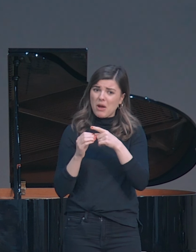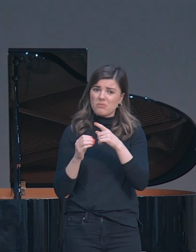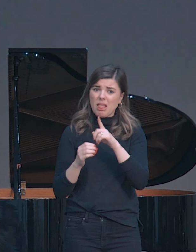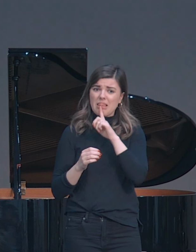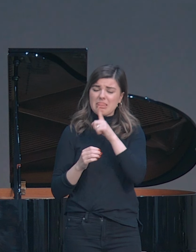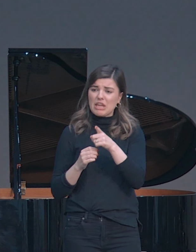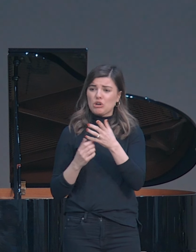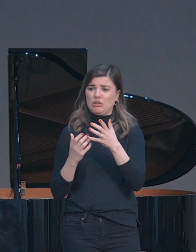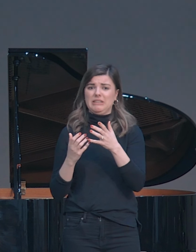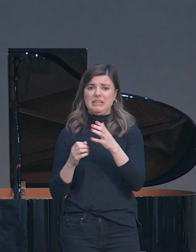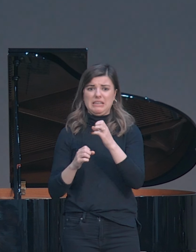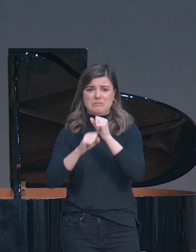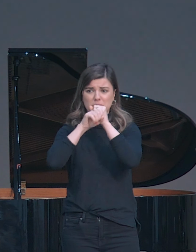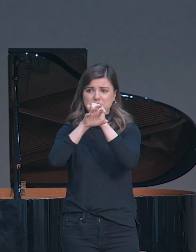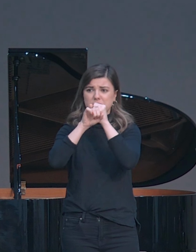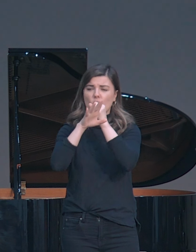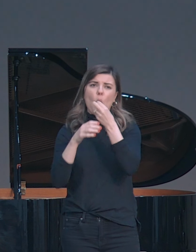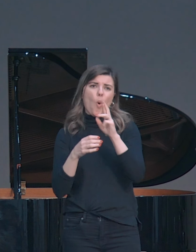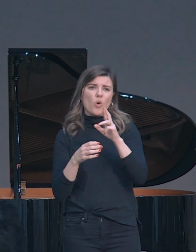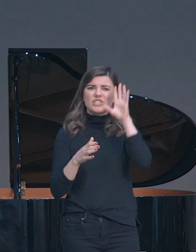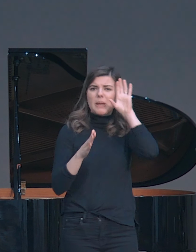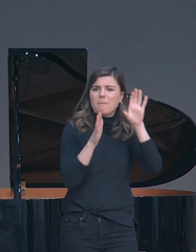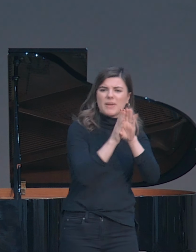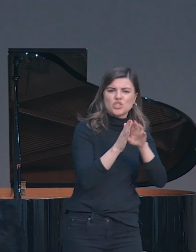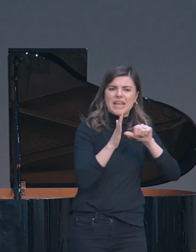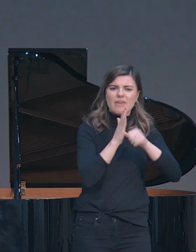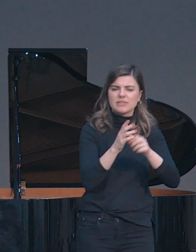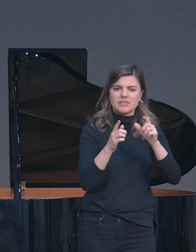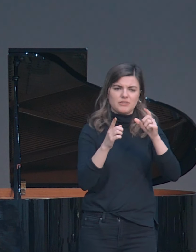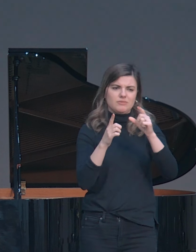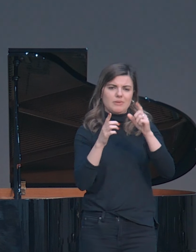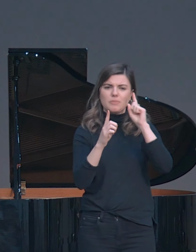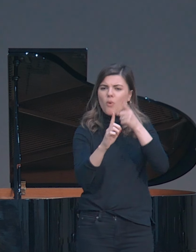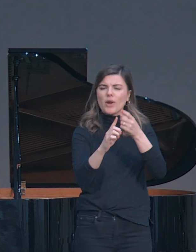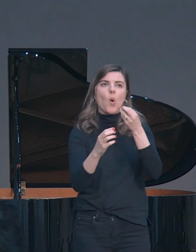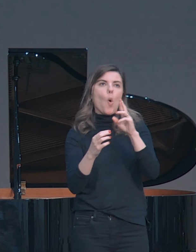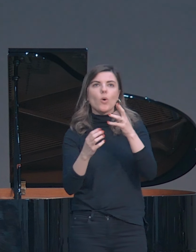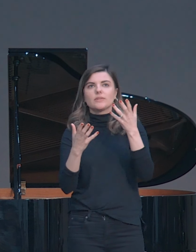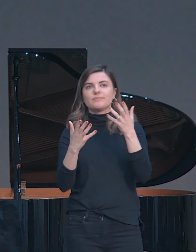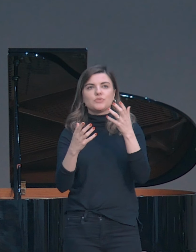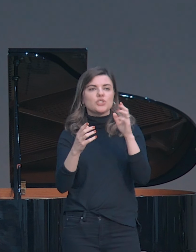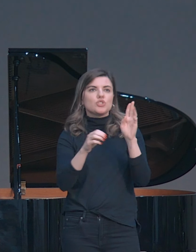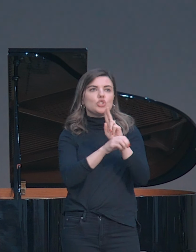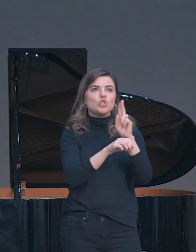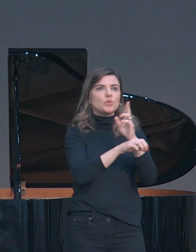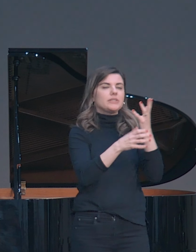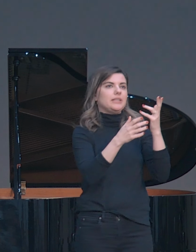of hyperbole to emphasize his point? Is he making a wordplay that connects to the